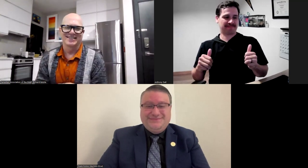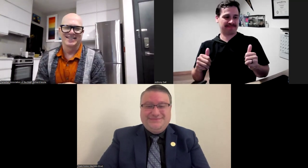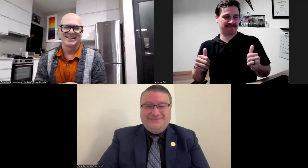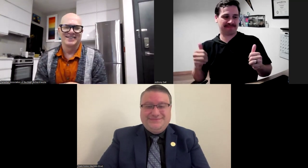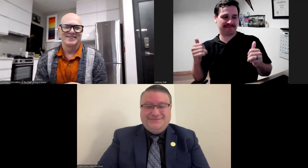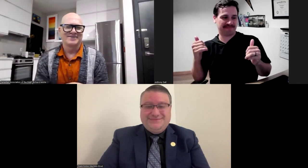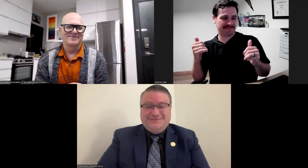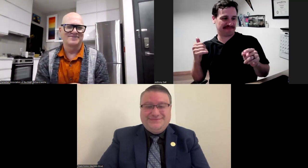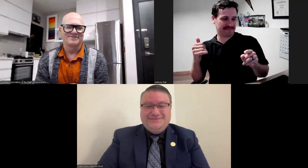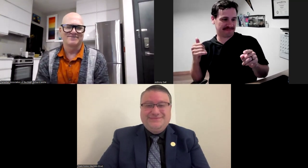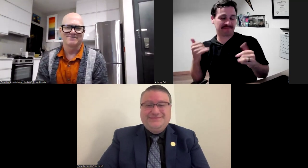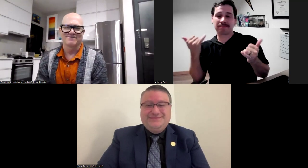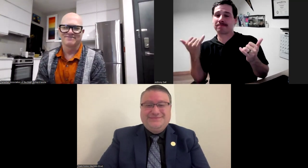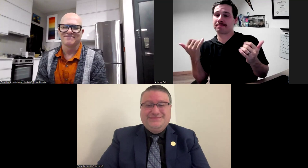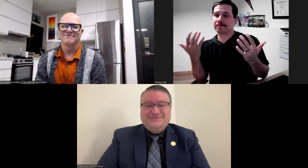their education and their lives.